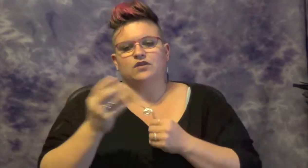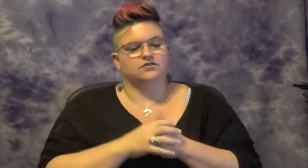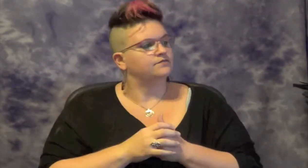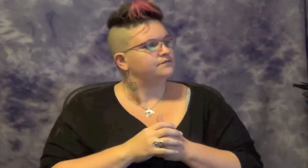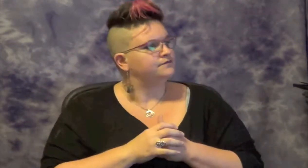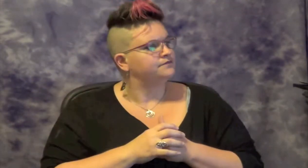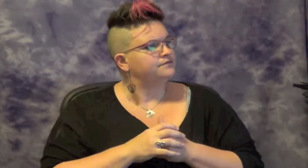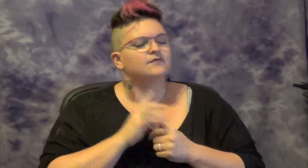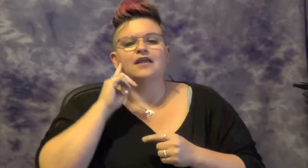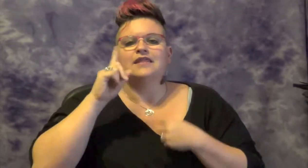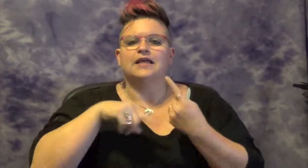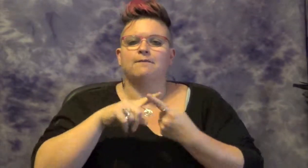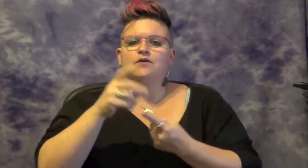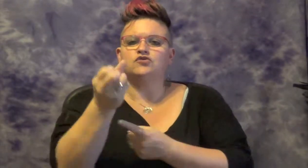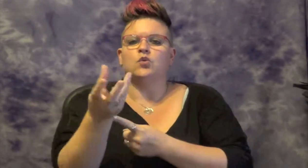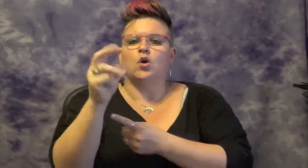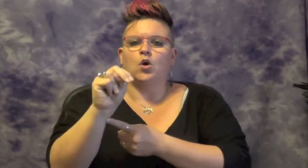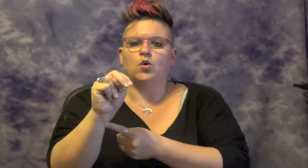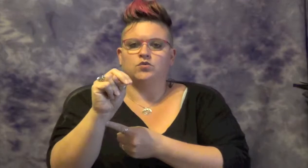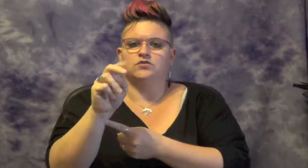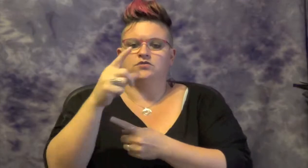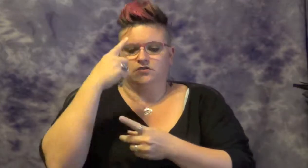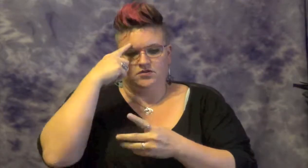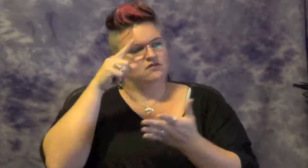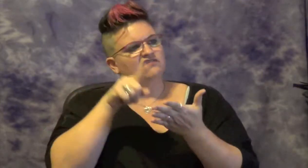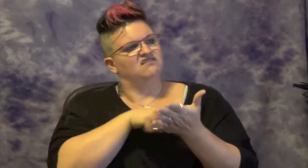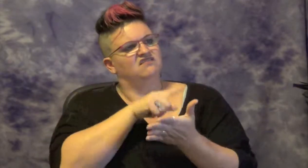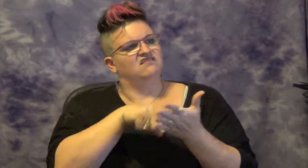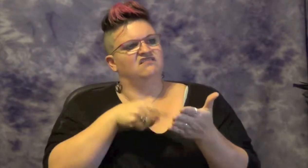I want you to think about a couple things. I want you to think about your own